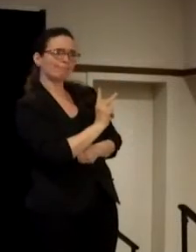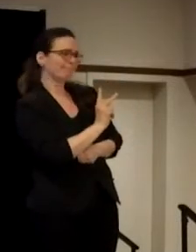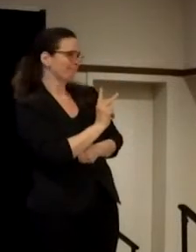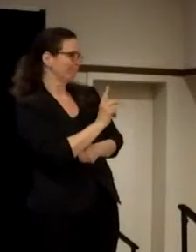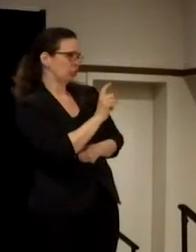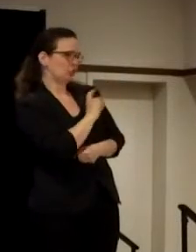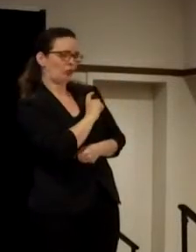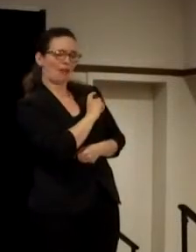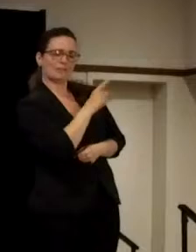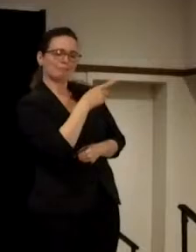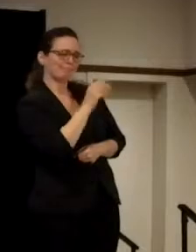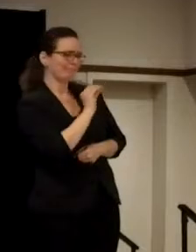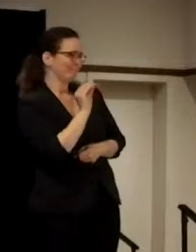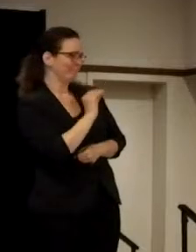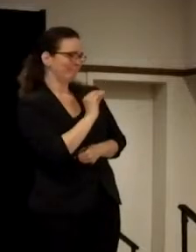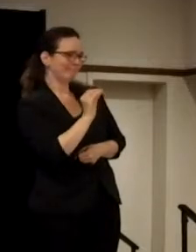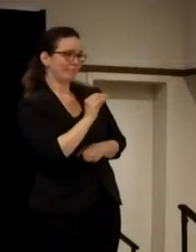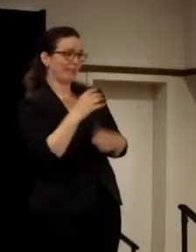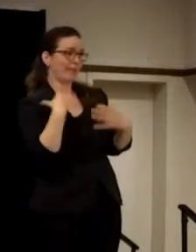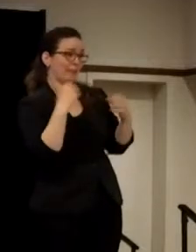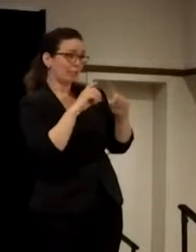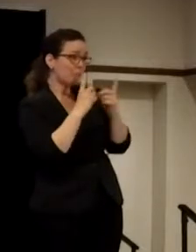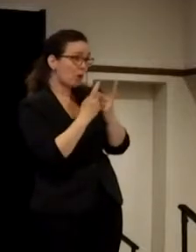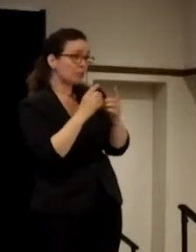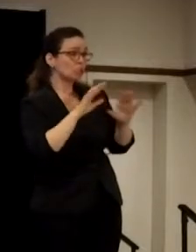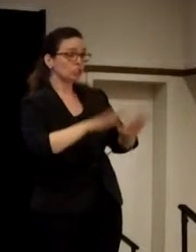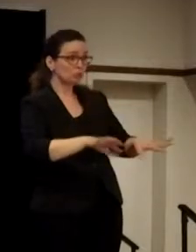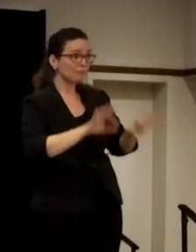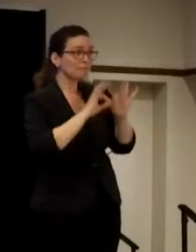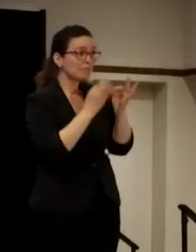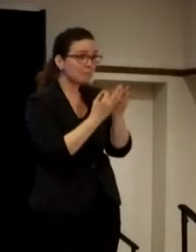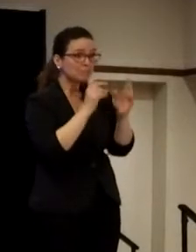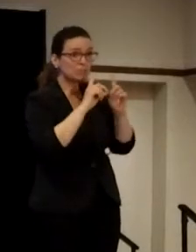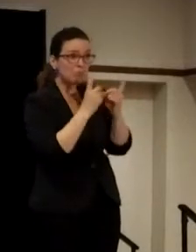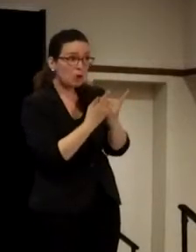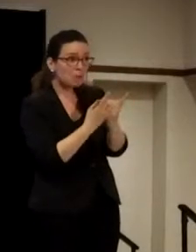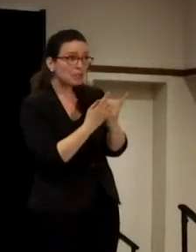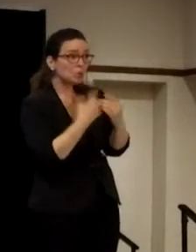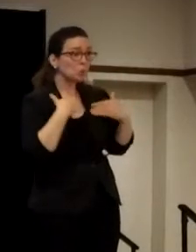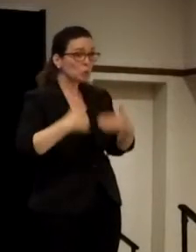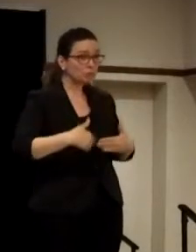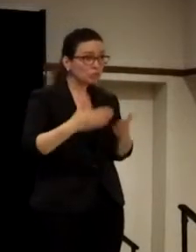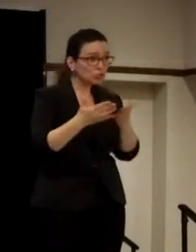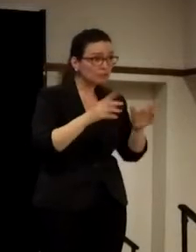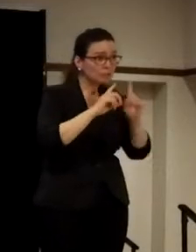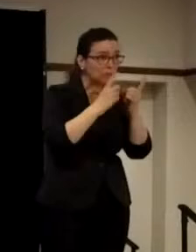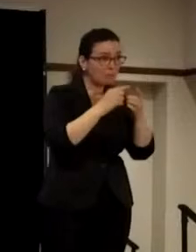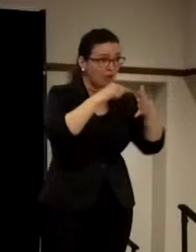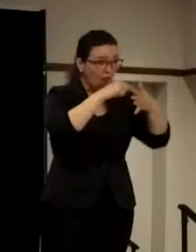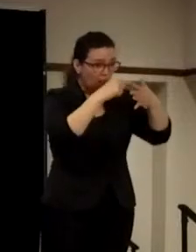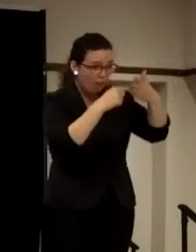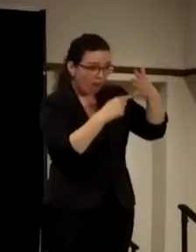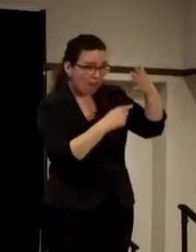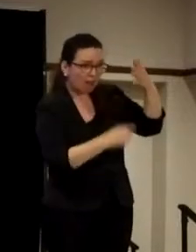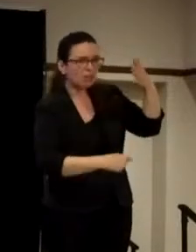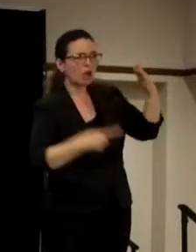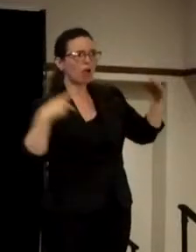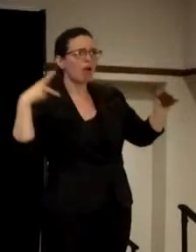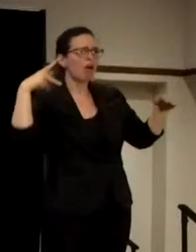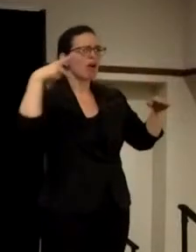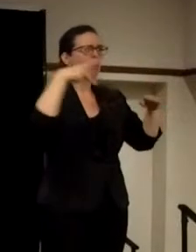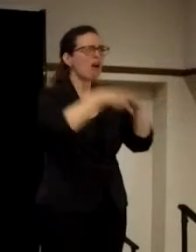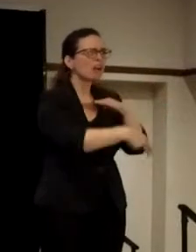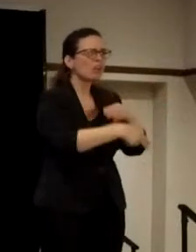department. They fund our children and family services department. They fund our human service departments. So any cuts to us go to those areas.